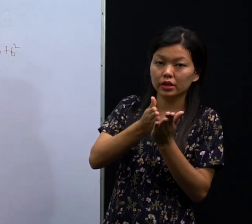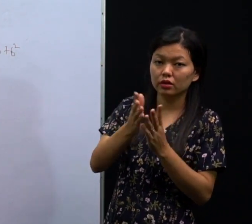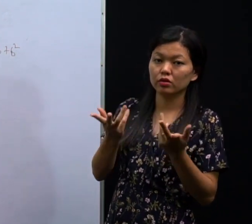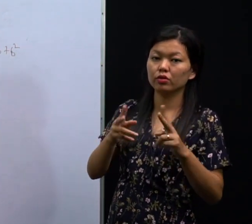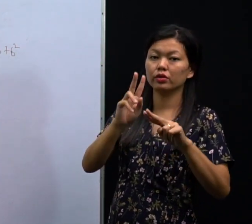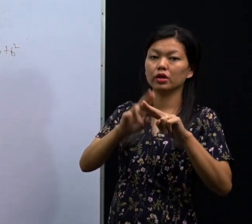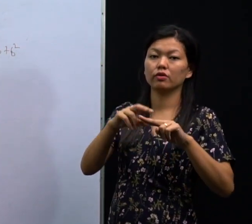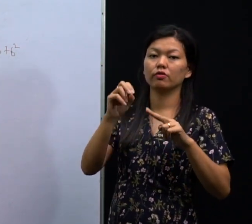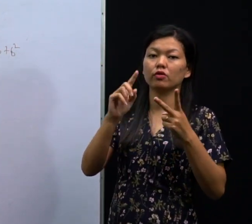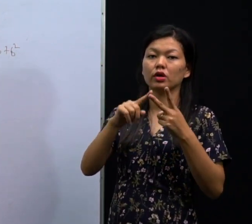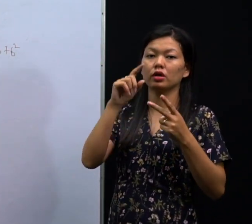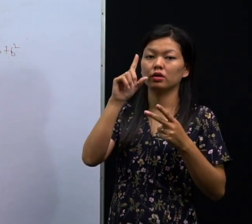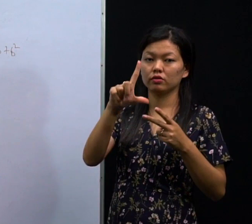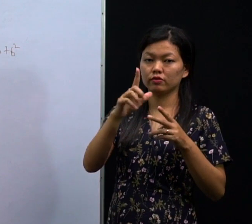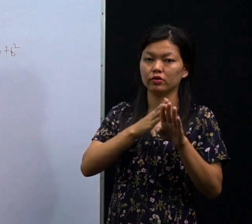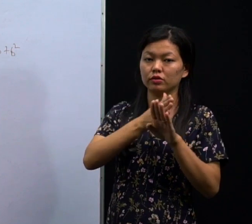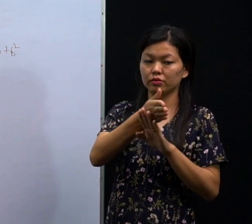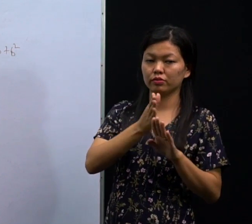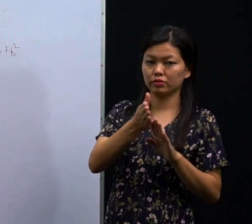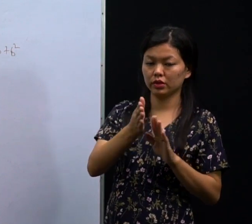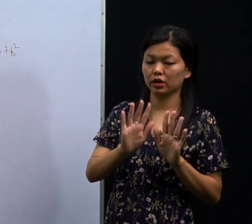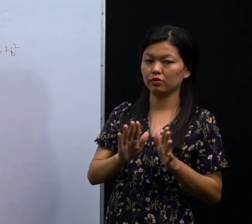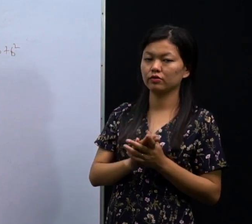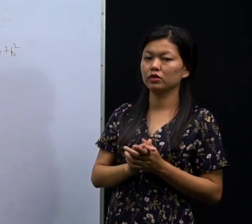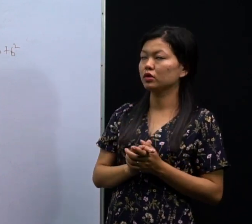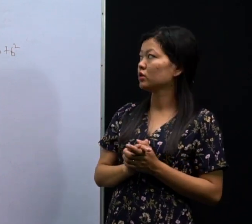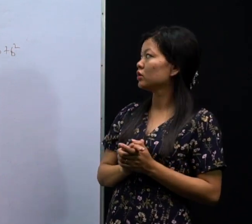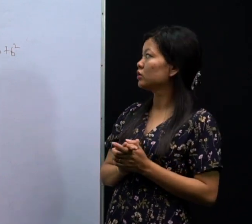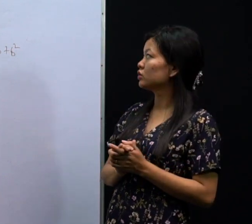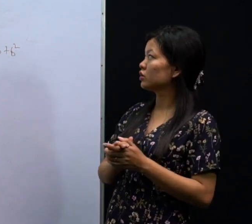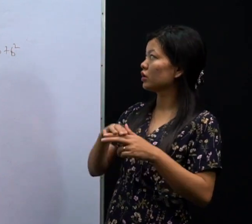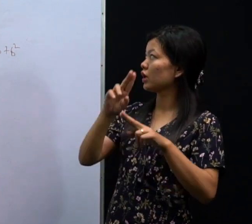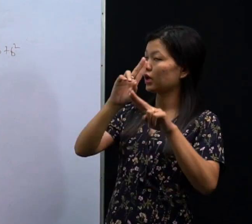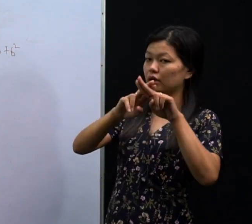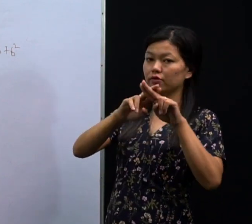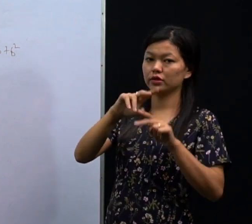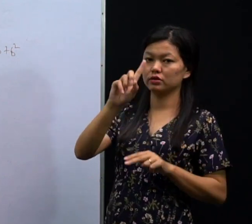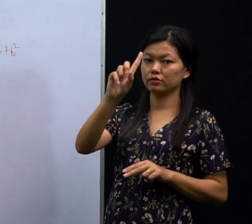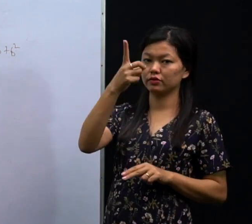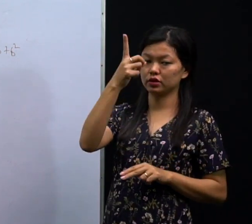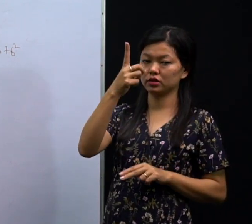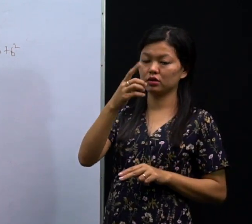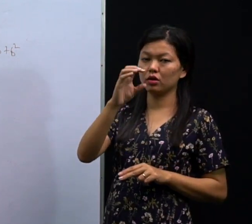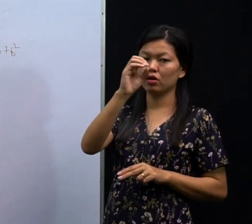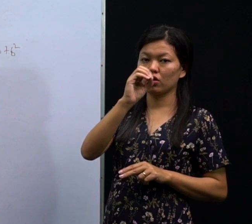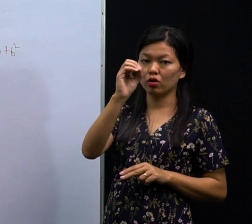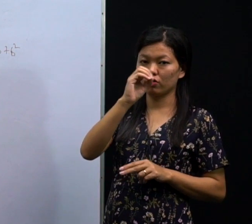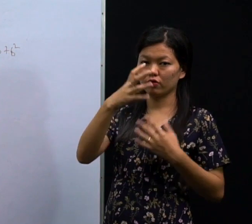F-O-I-L. F for first and first to be multiplied. O means what? Outer. This is